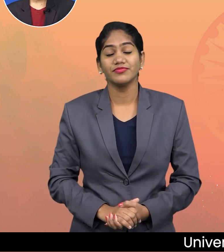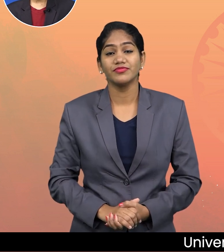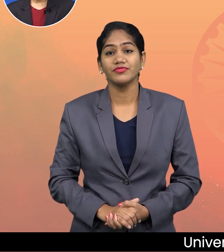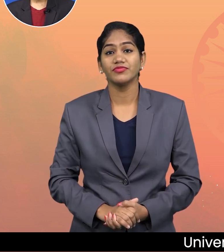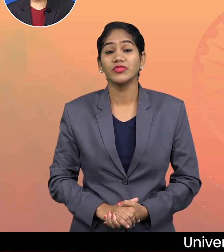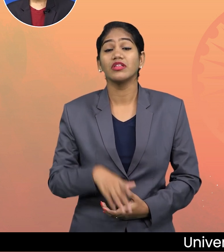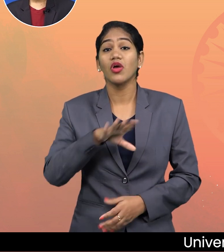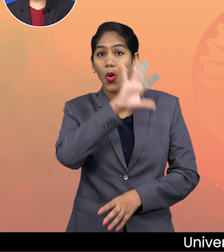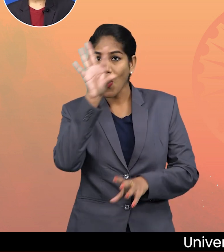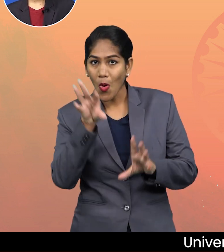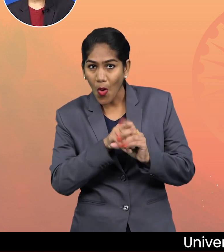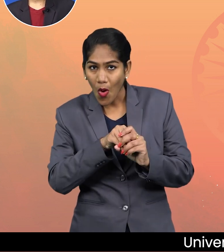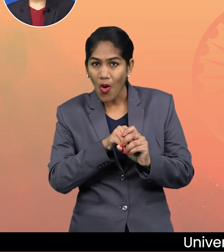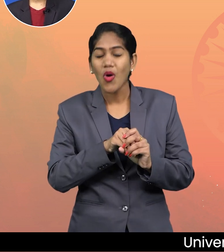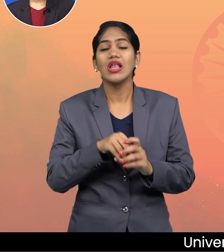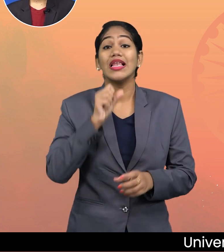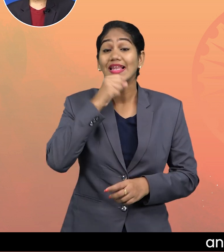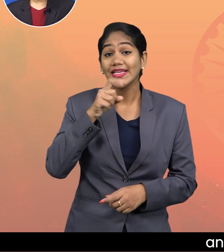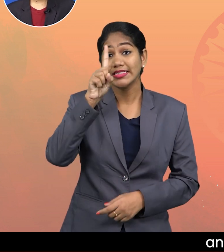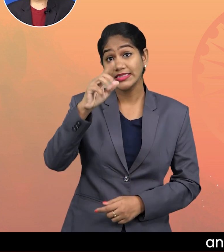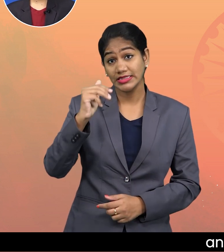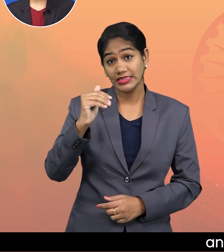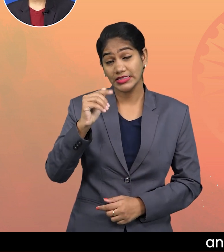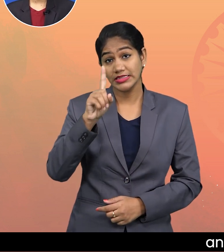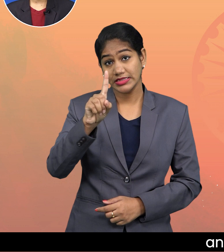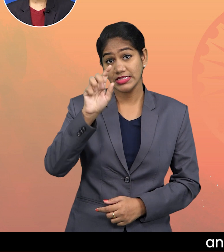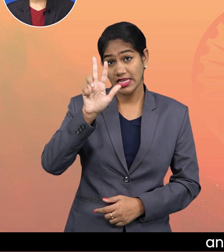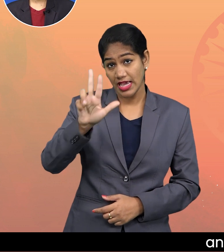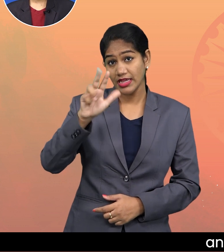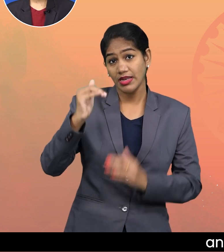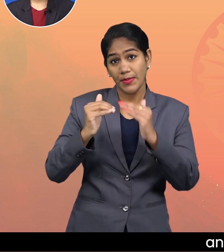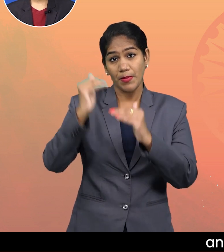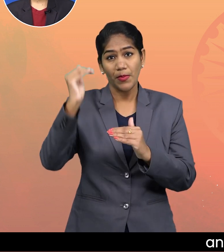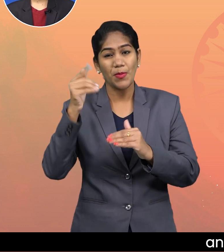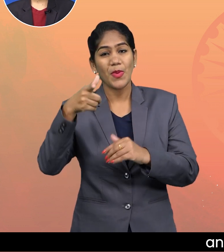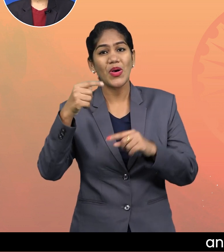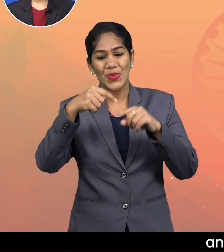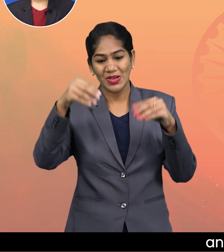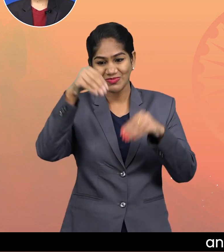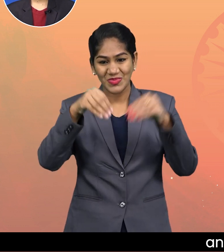universal adult franchise and its challenges.